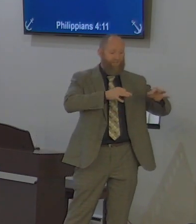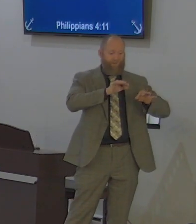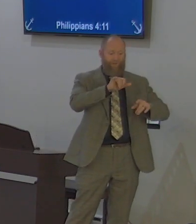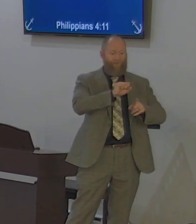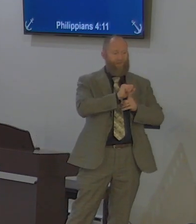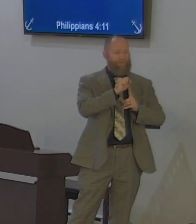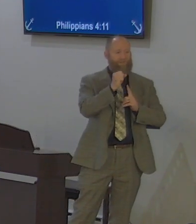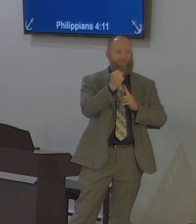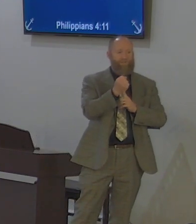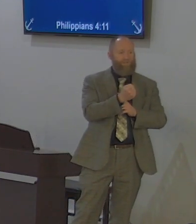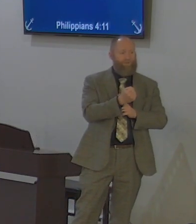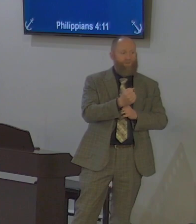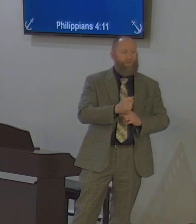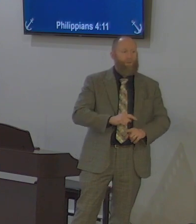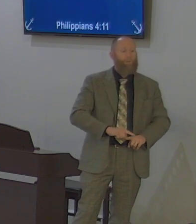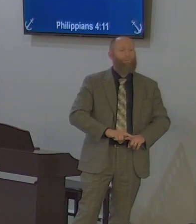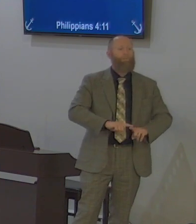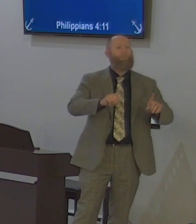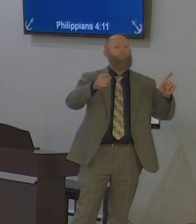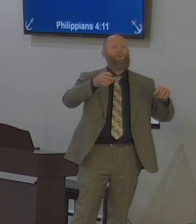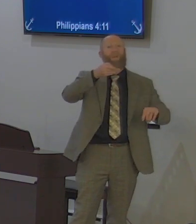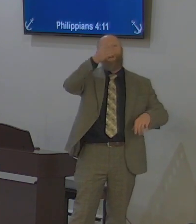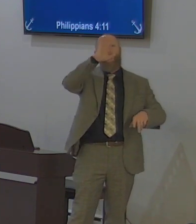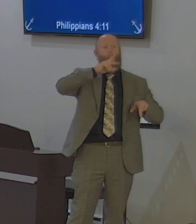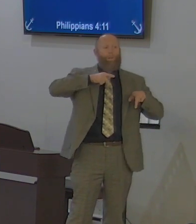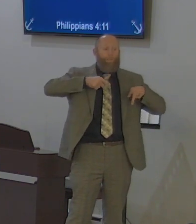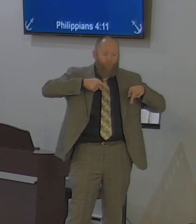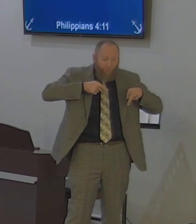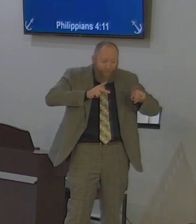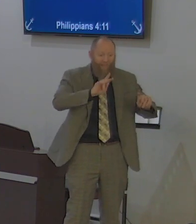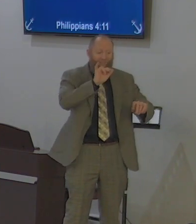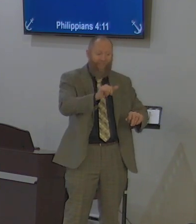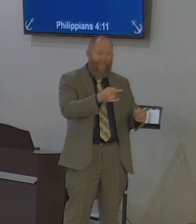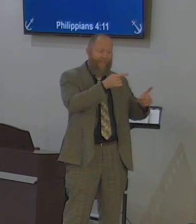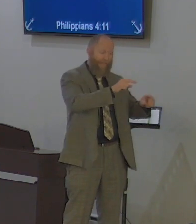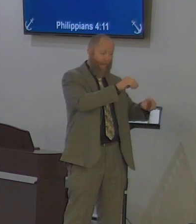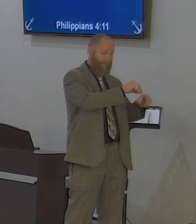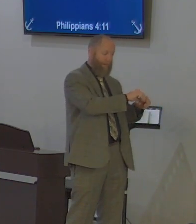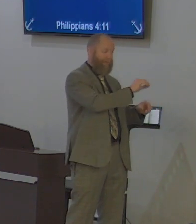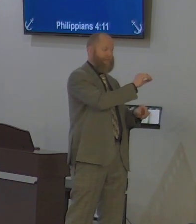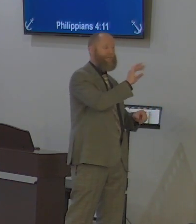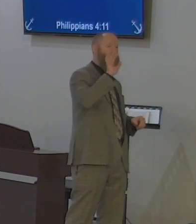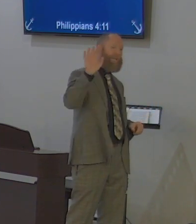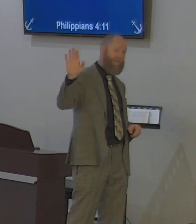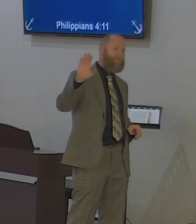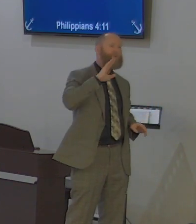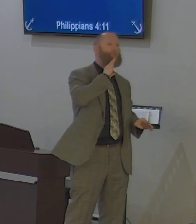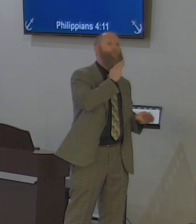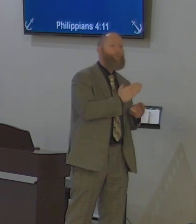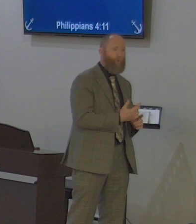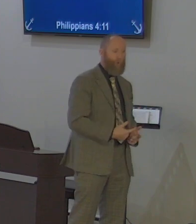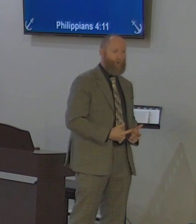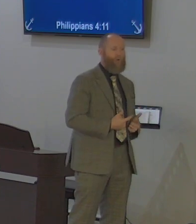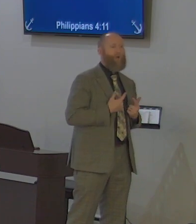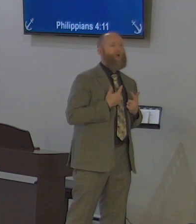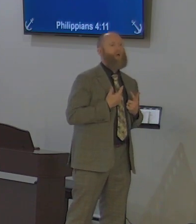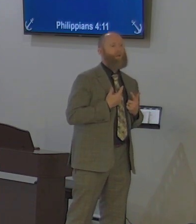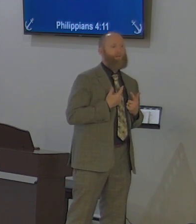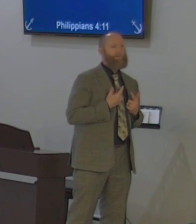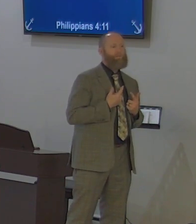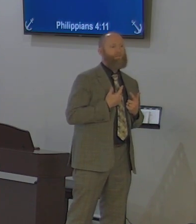that God allowed that into my life, and her life, and our life. And honestly, the next few days became a blur to